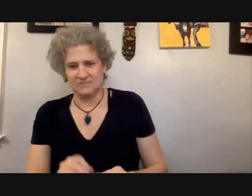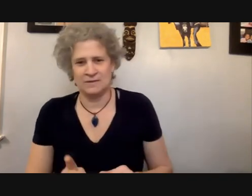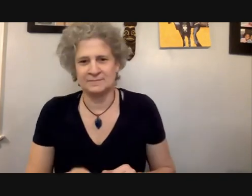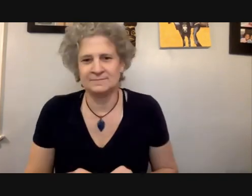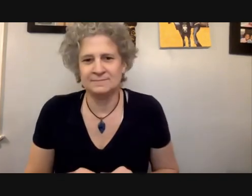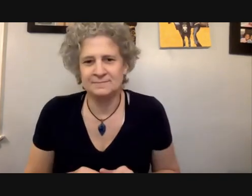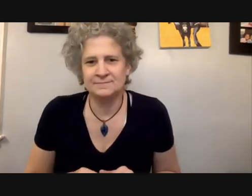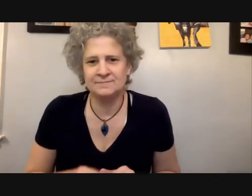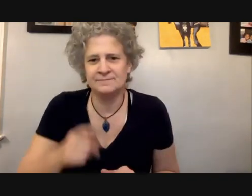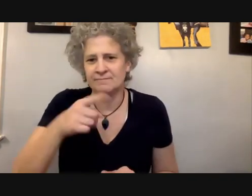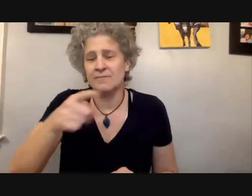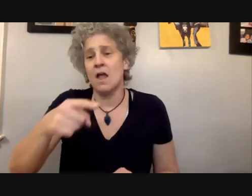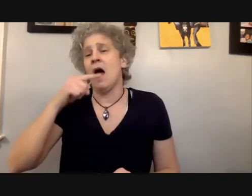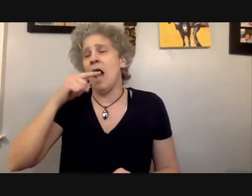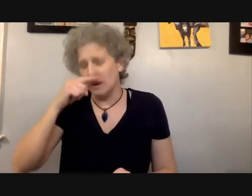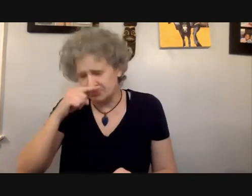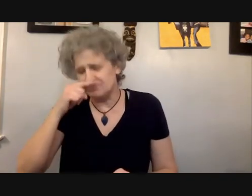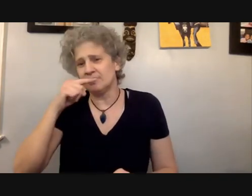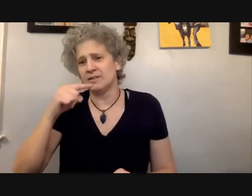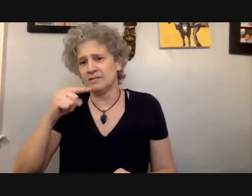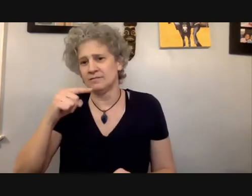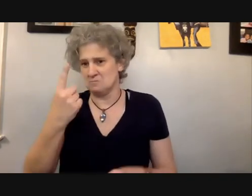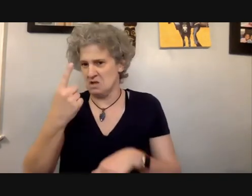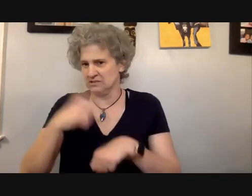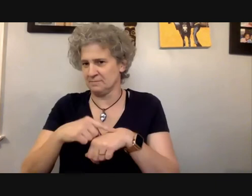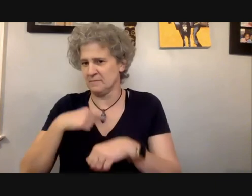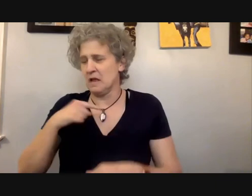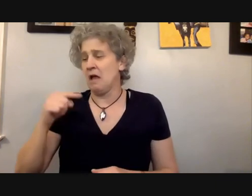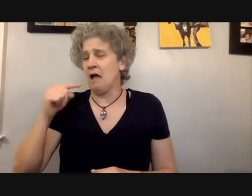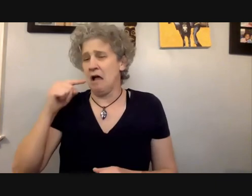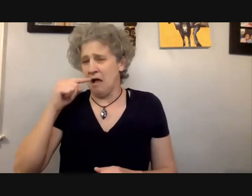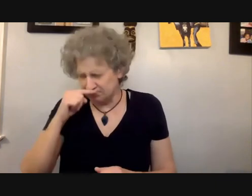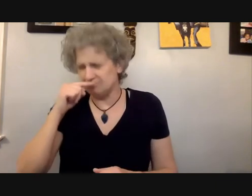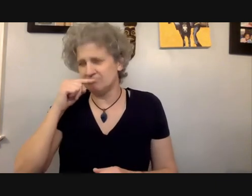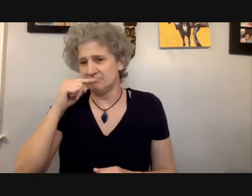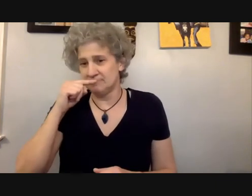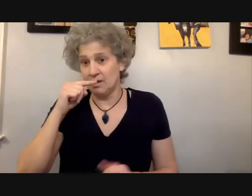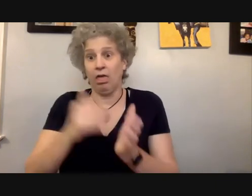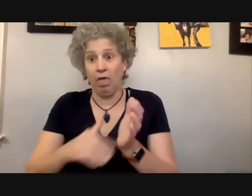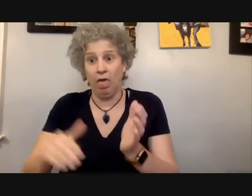So that's more of a compound sign. To sneeze.